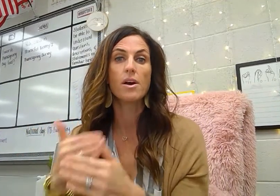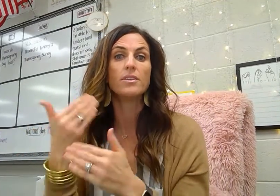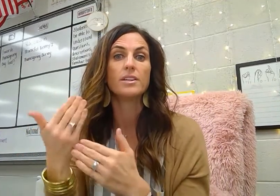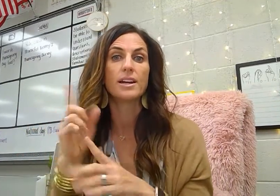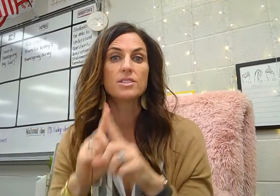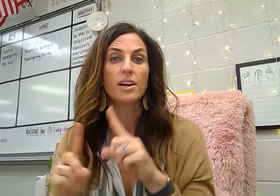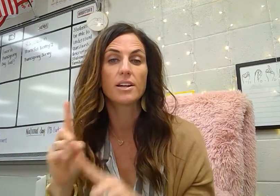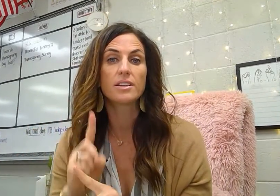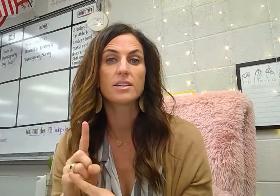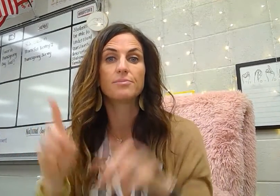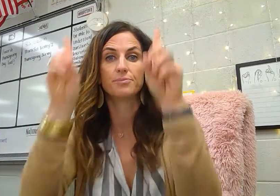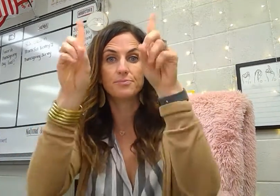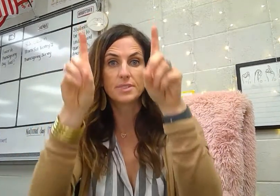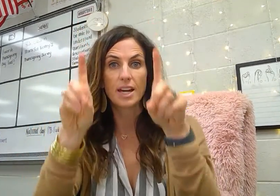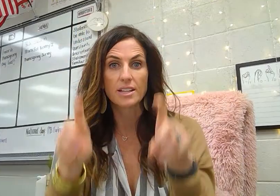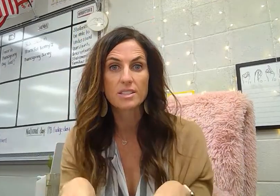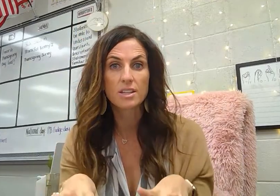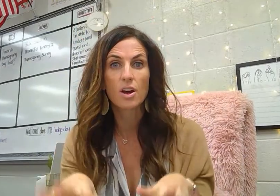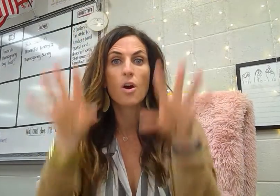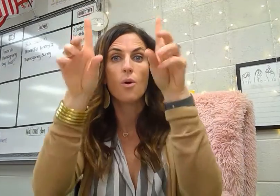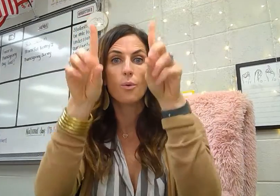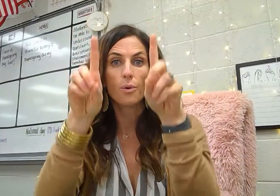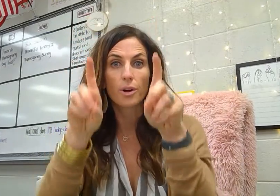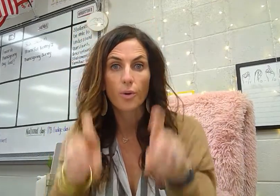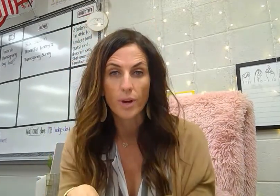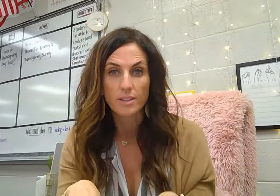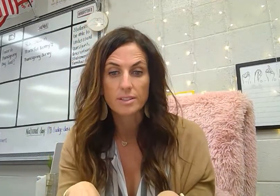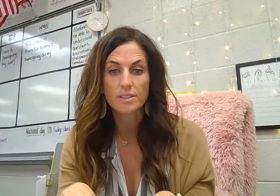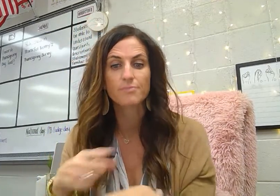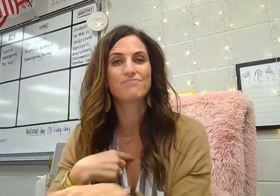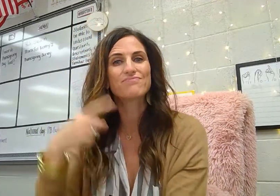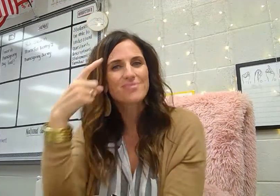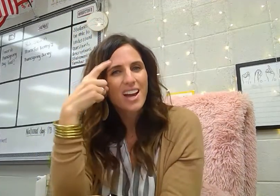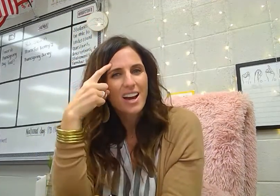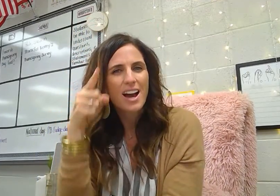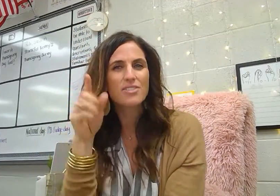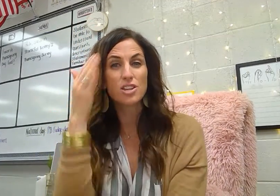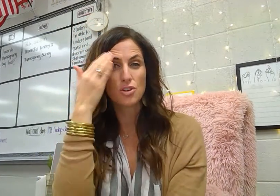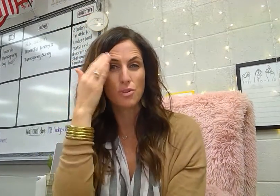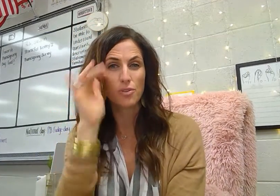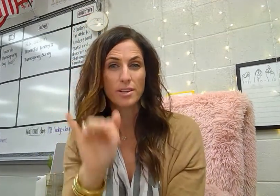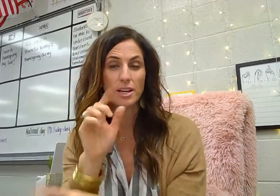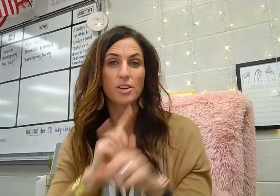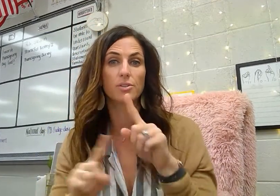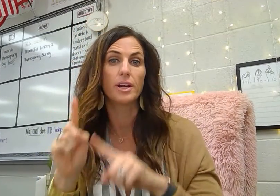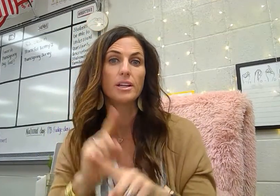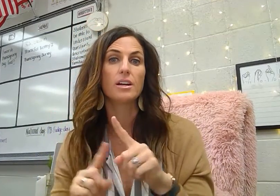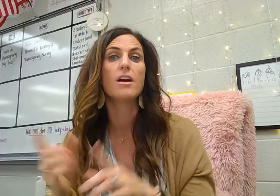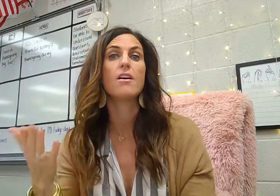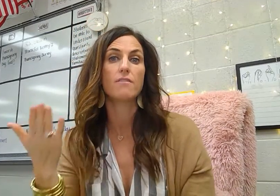The next sign, test or a quiz. I think you know that sign already